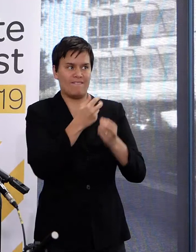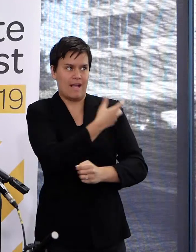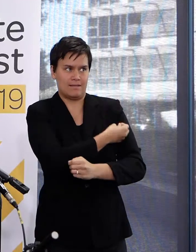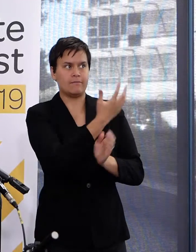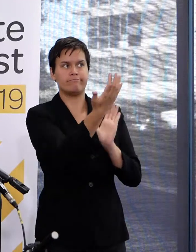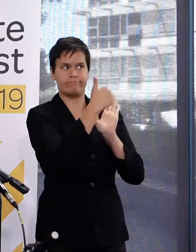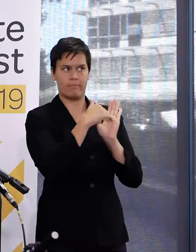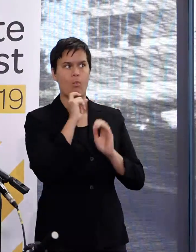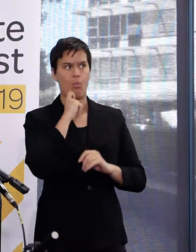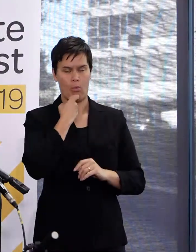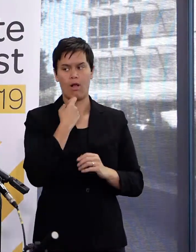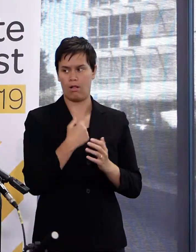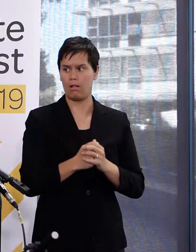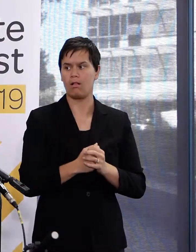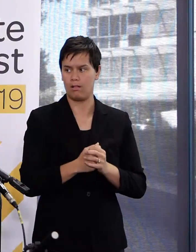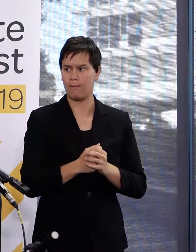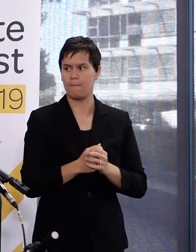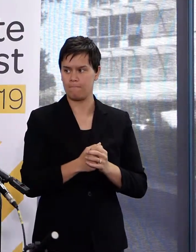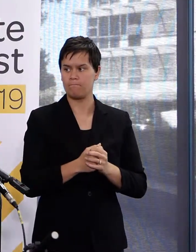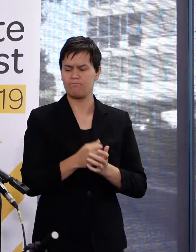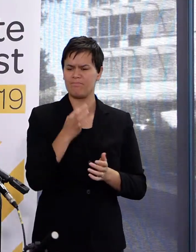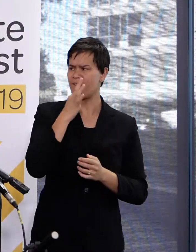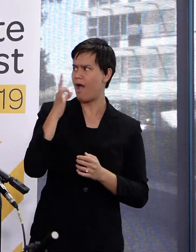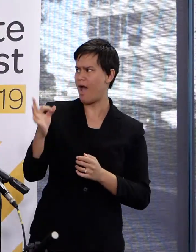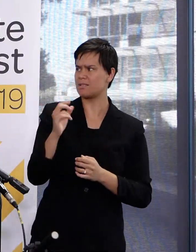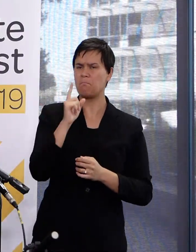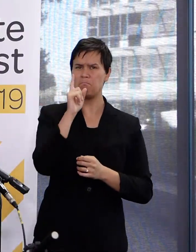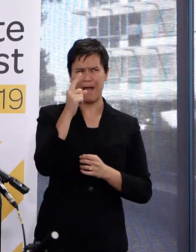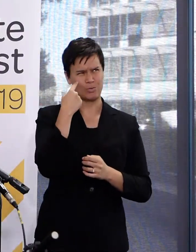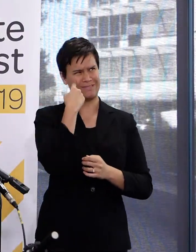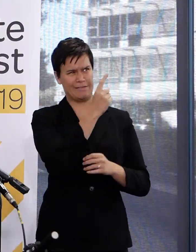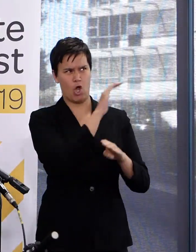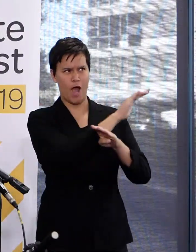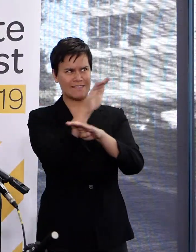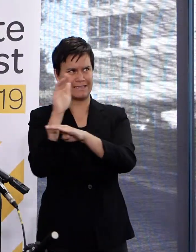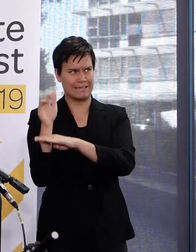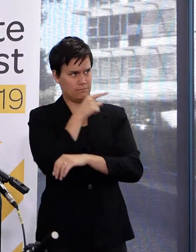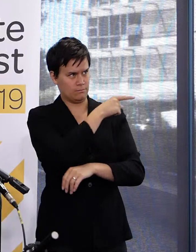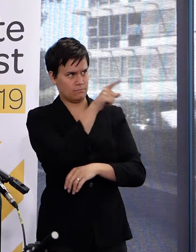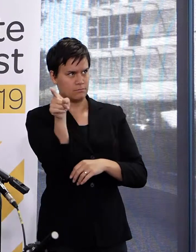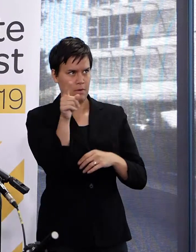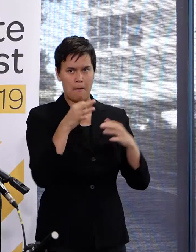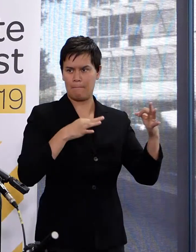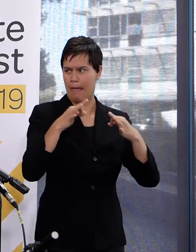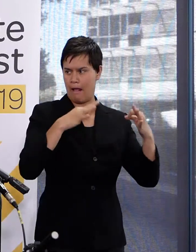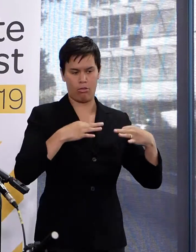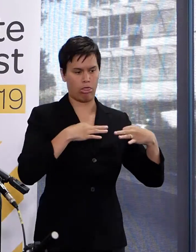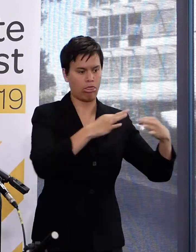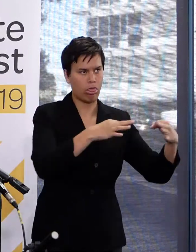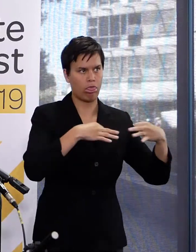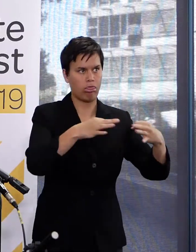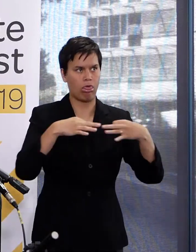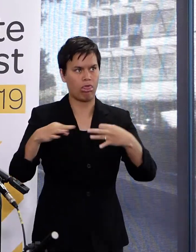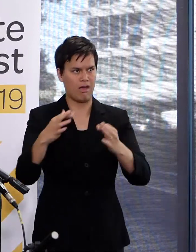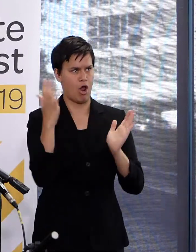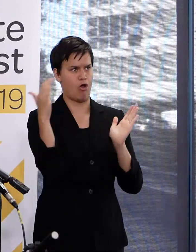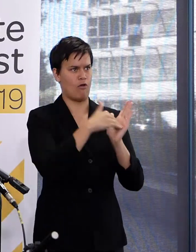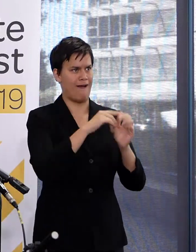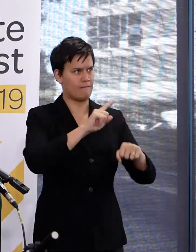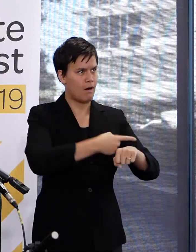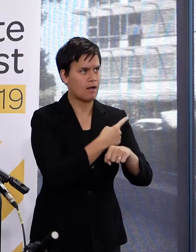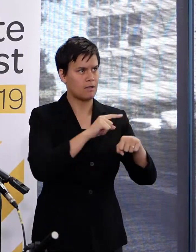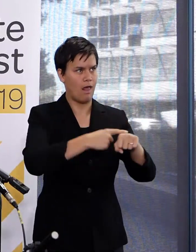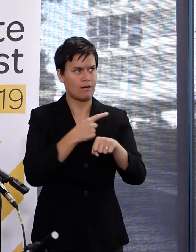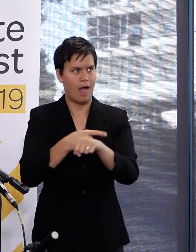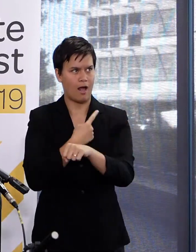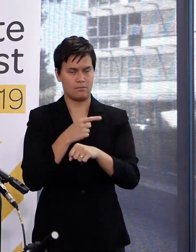say, why are you missing everyone else's deadline? Rest assured that's part of the conversation with them. I mean, we're wanting to seek an assurance that we